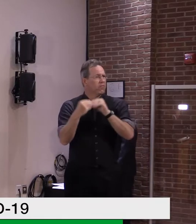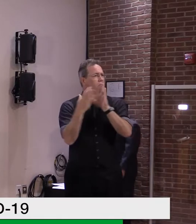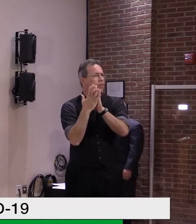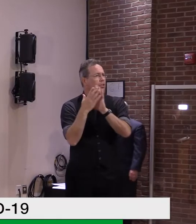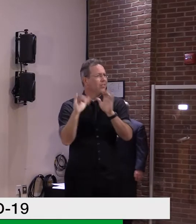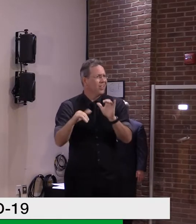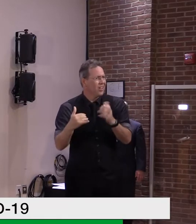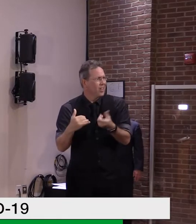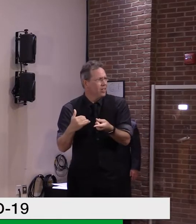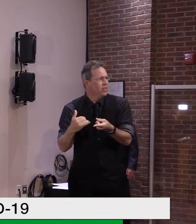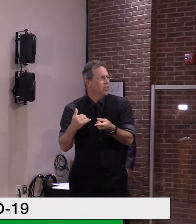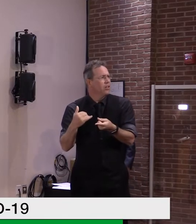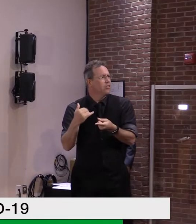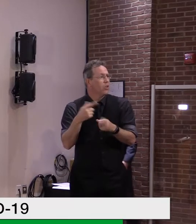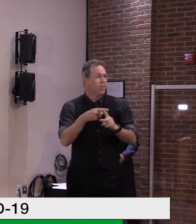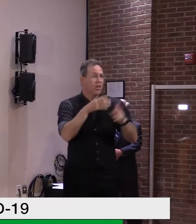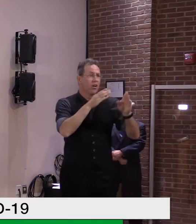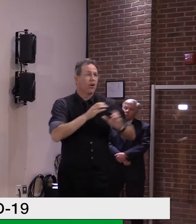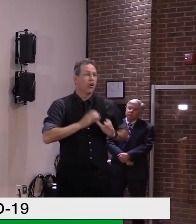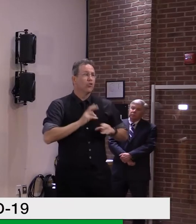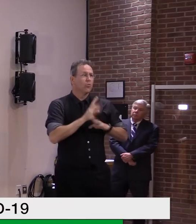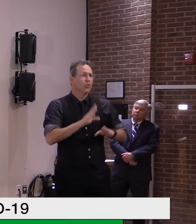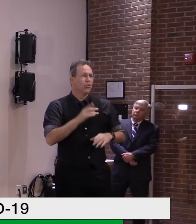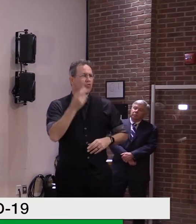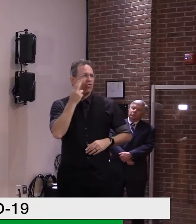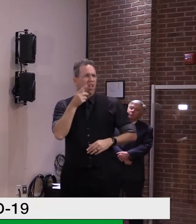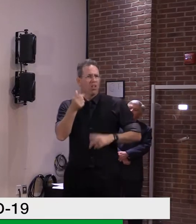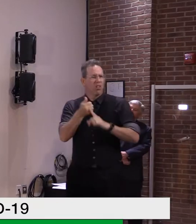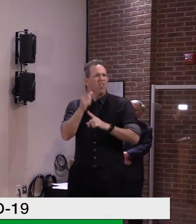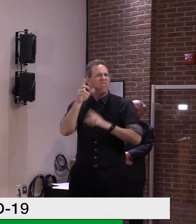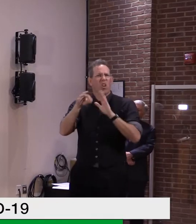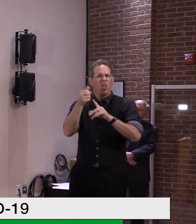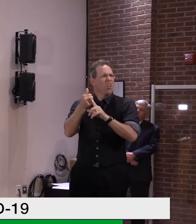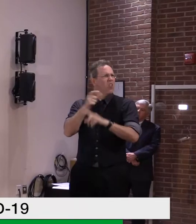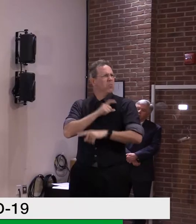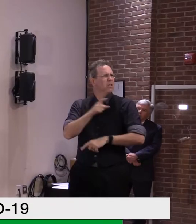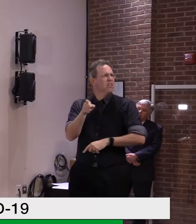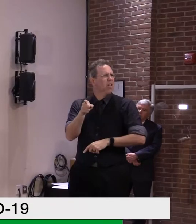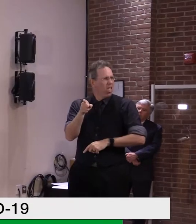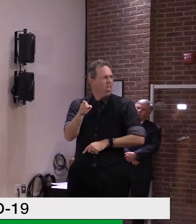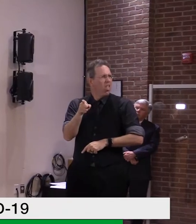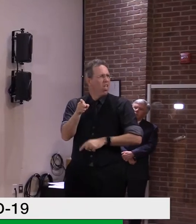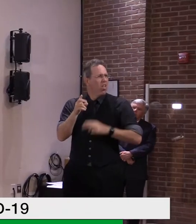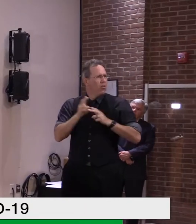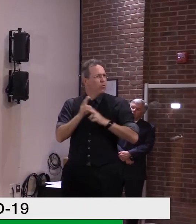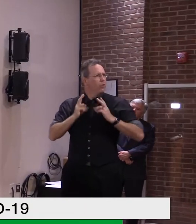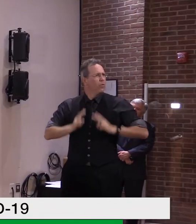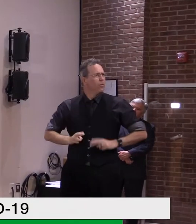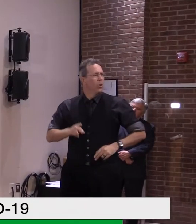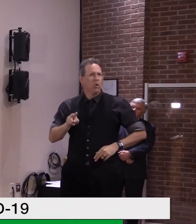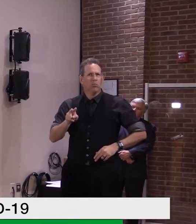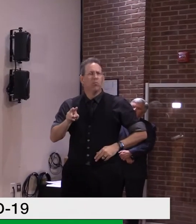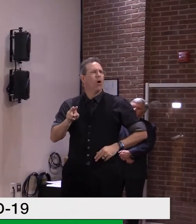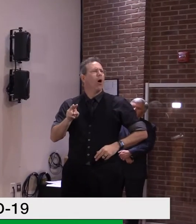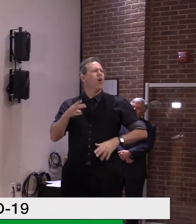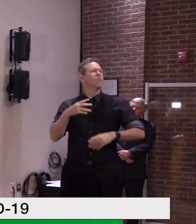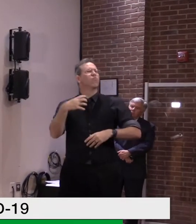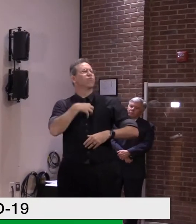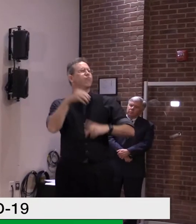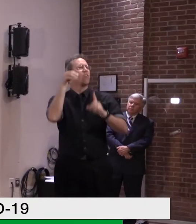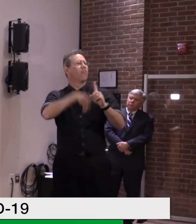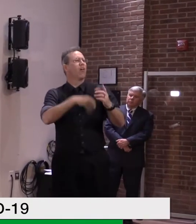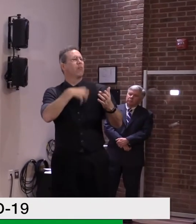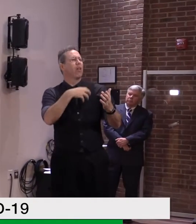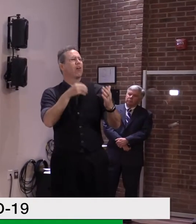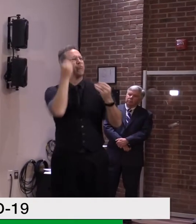when he saw him later in uniform in a cruiser and made a complaint to the Department of Public Safety. Yeah, I can't